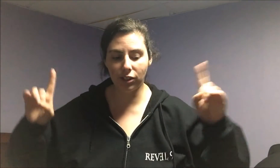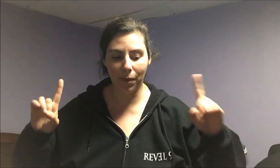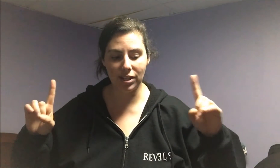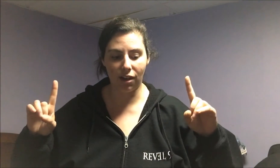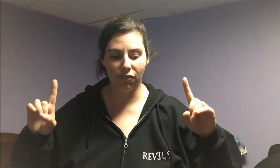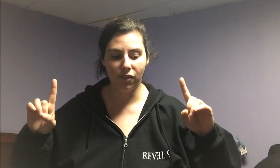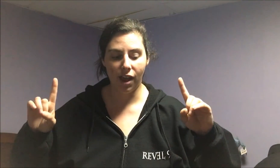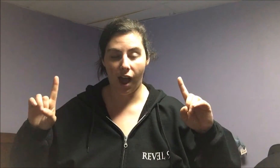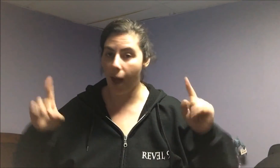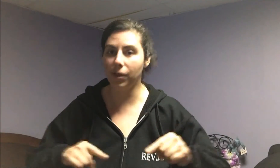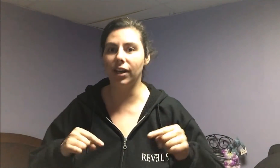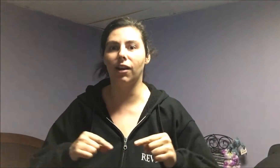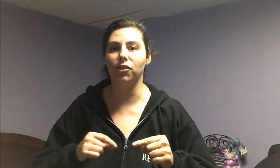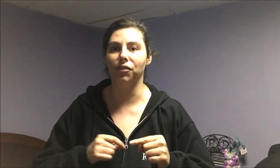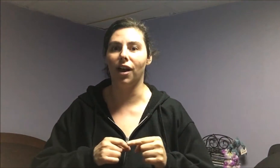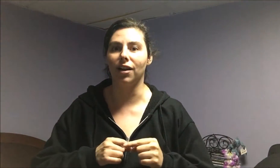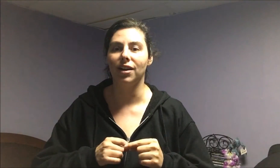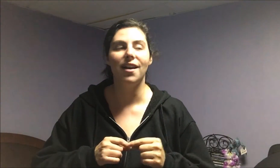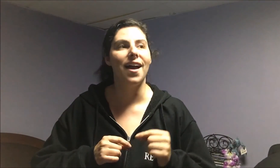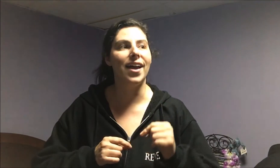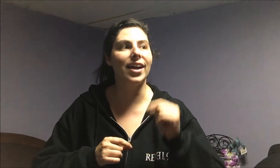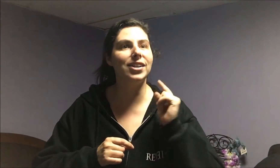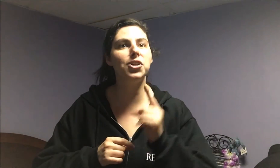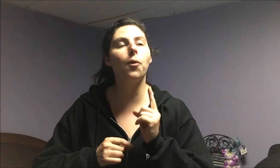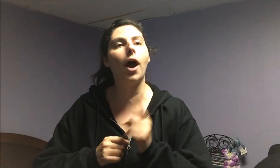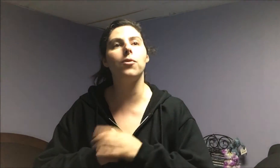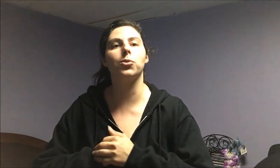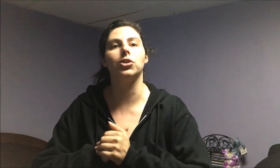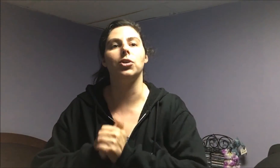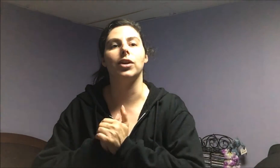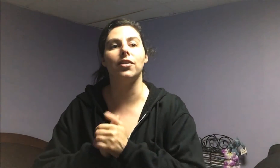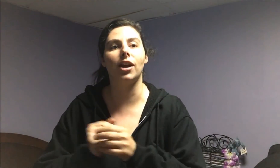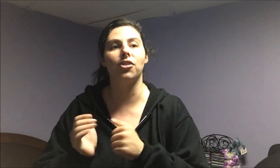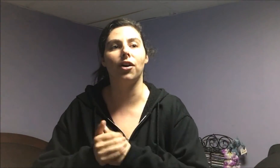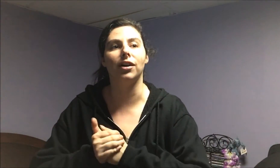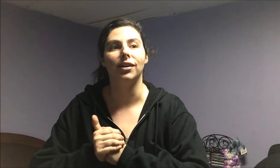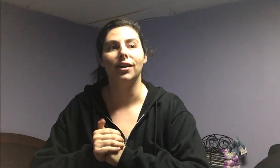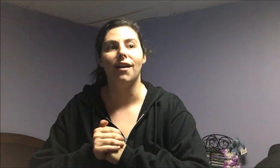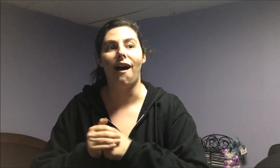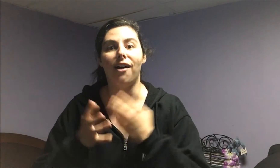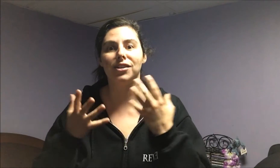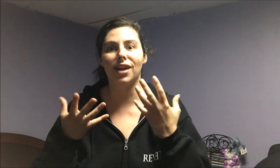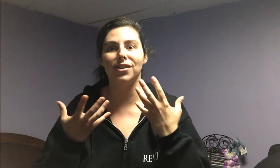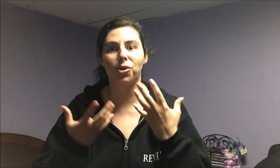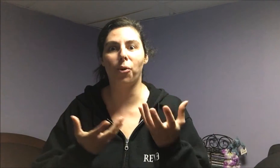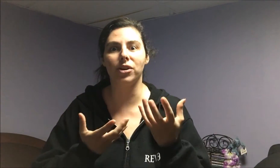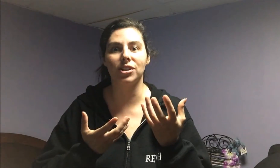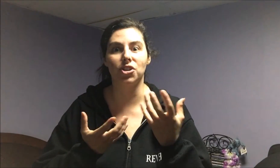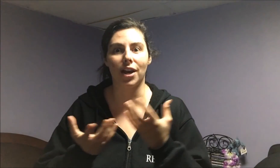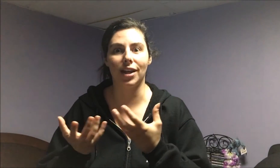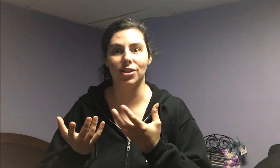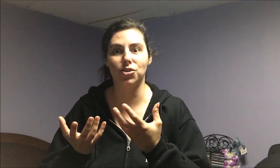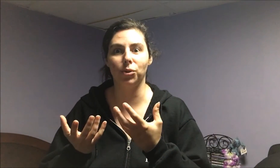to myself, I'm gonna get on the vlog. And I didn't know how I was going to do it, and then I thought, I'll sign the course to check Yes